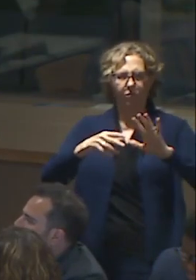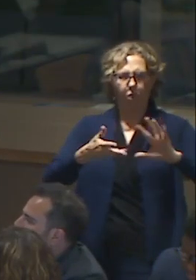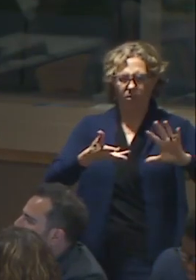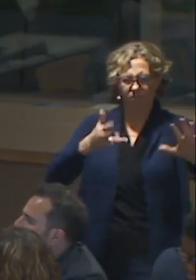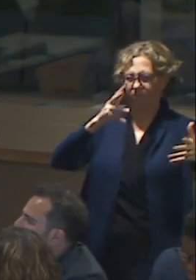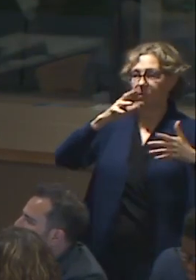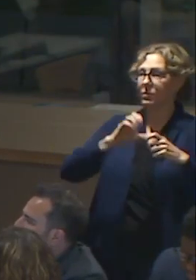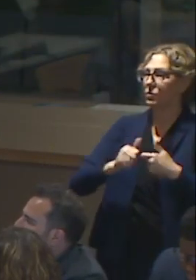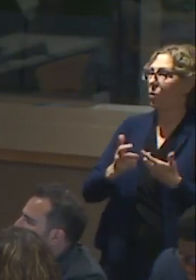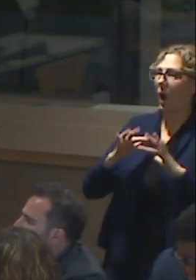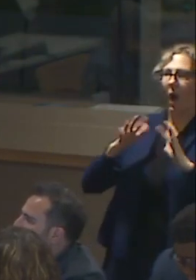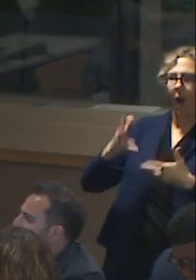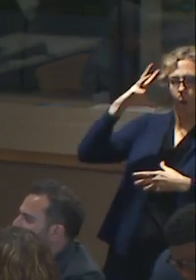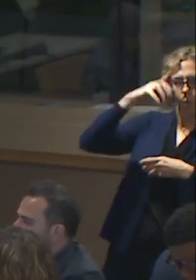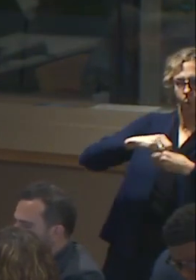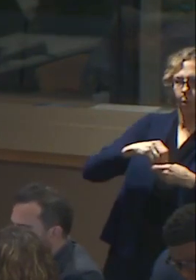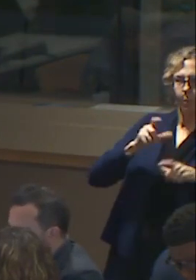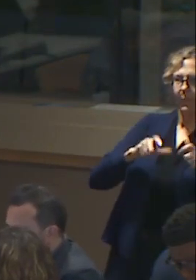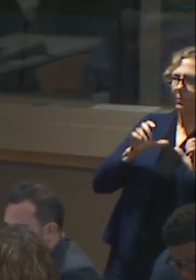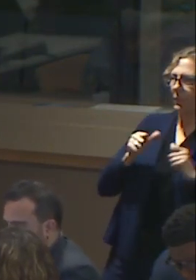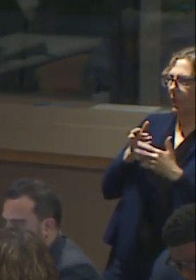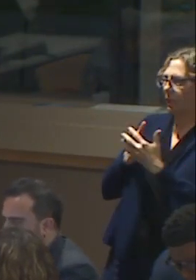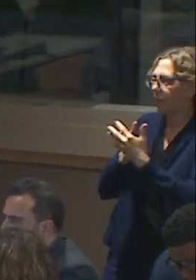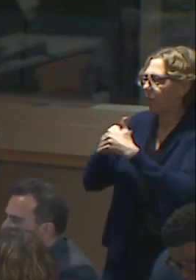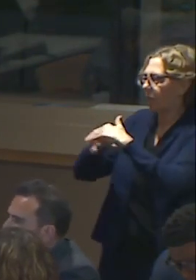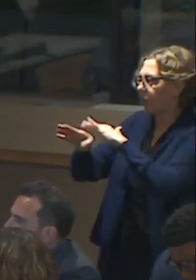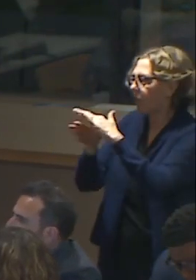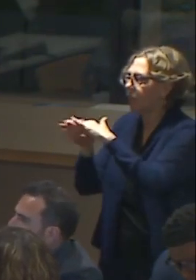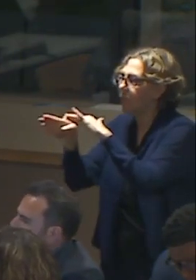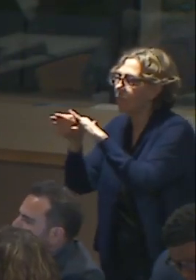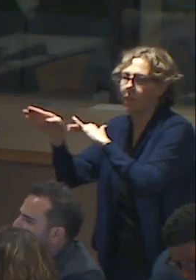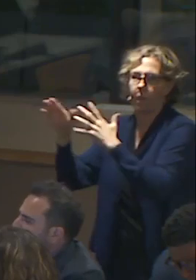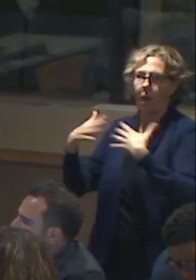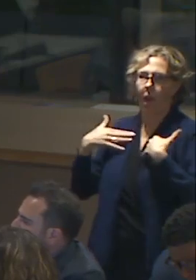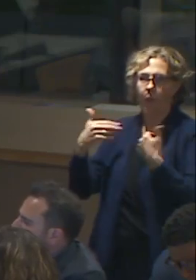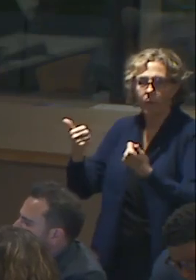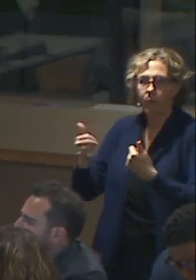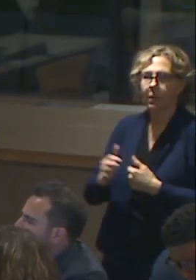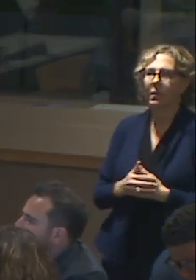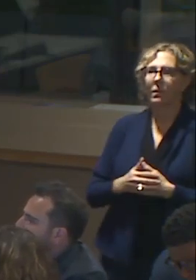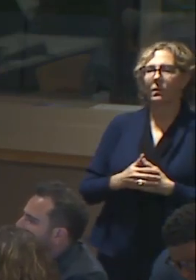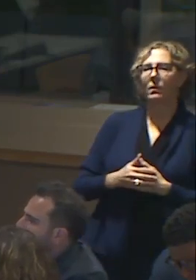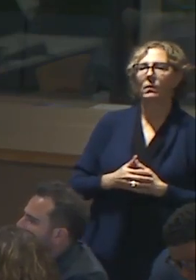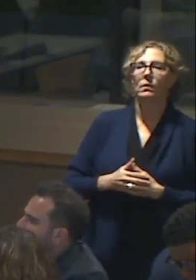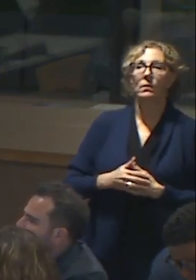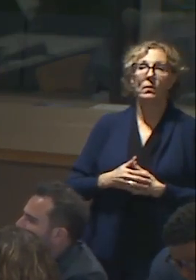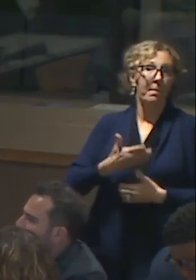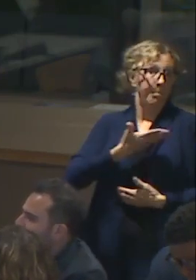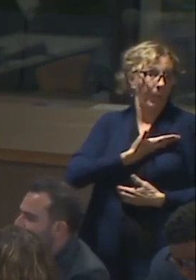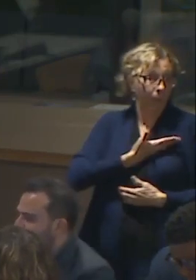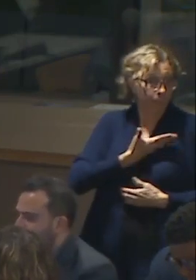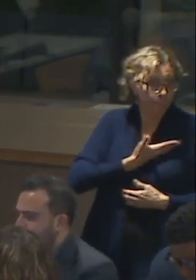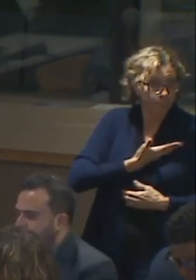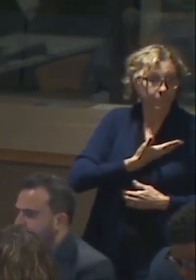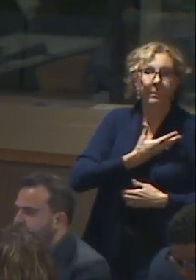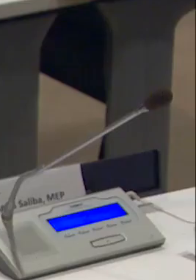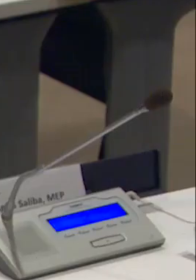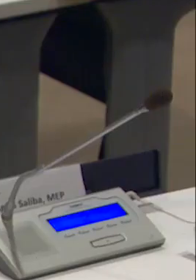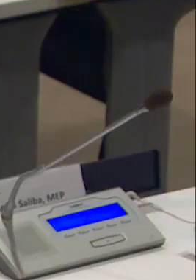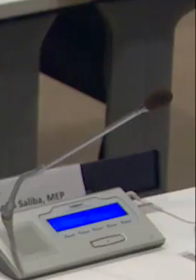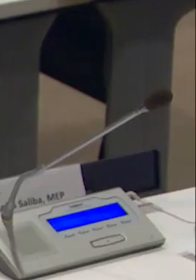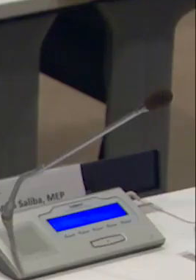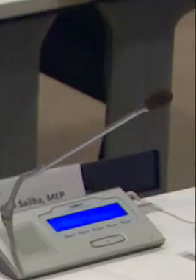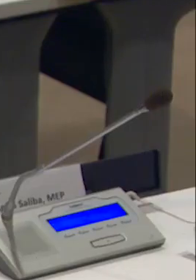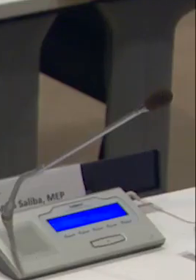care. We have very, very poor birth outcomes for mothers and people assigned female who decide to